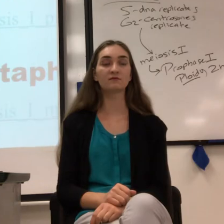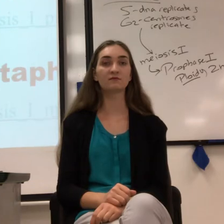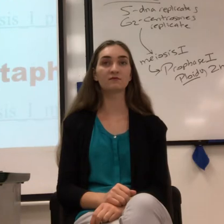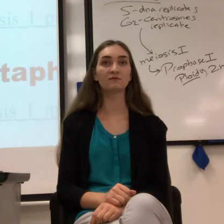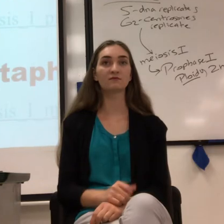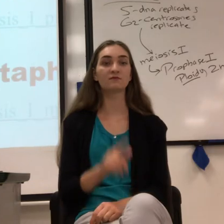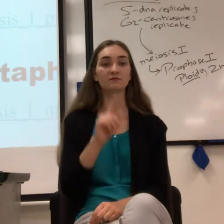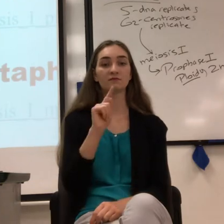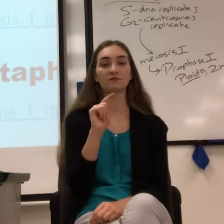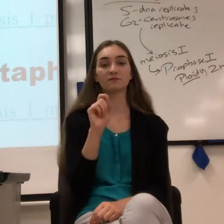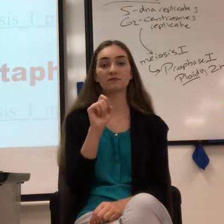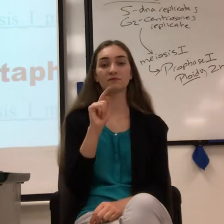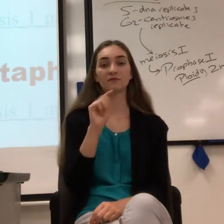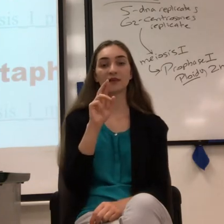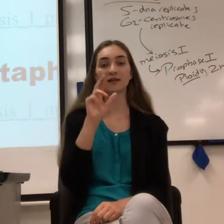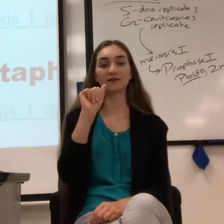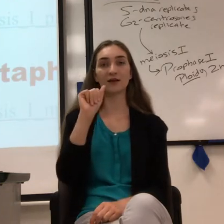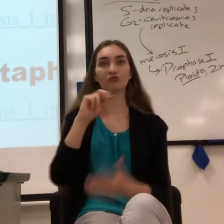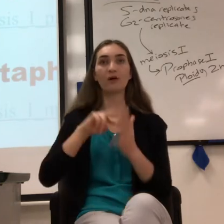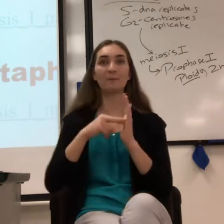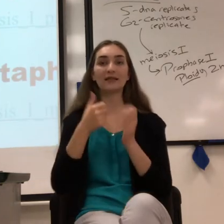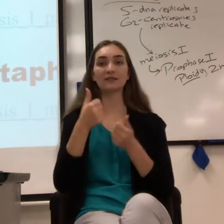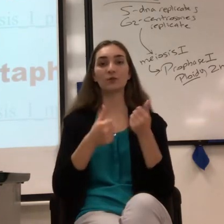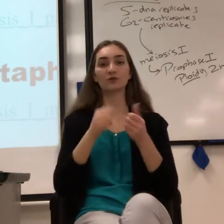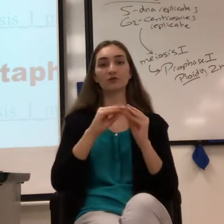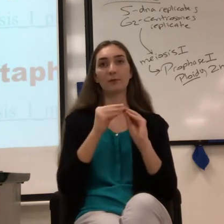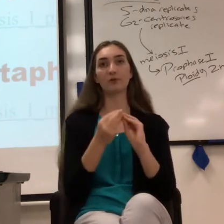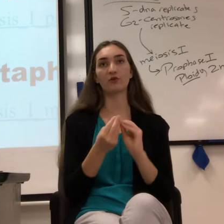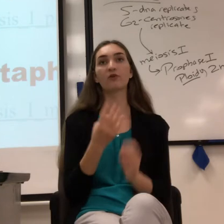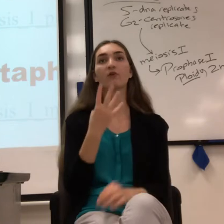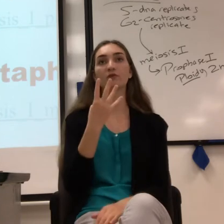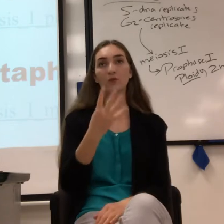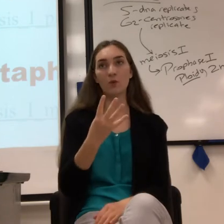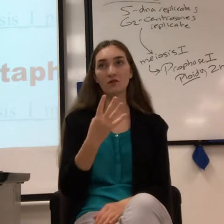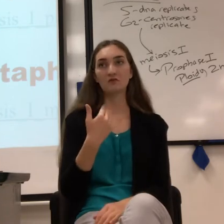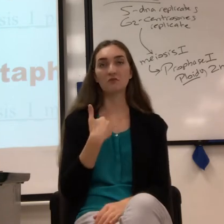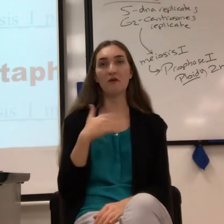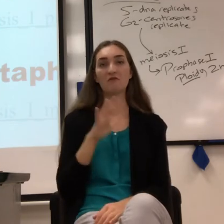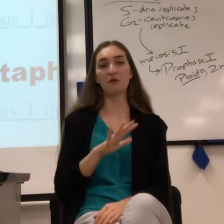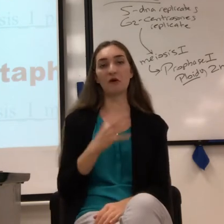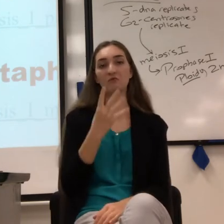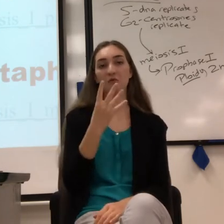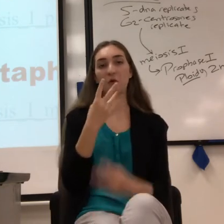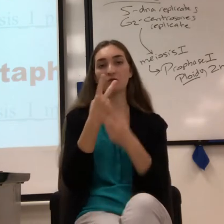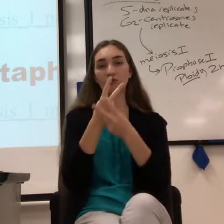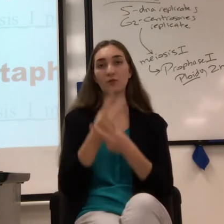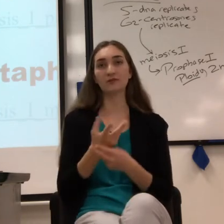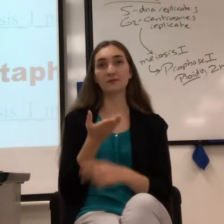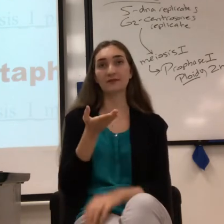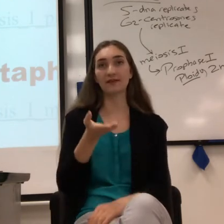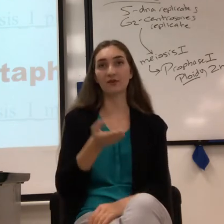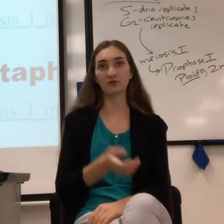Tetra implies what number? Four. So we have four chromosomes there, right?